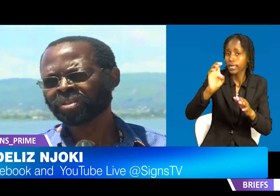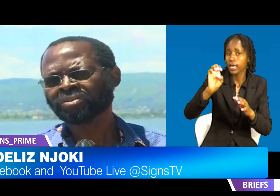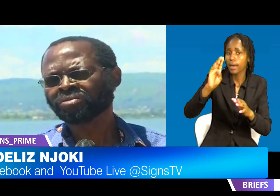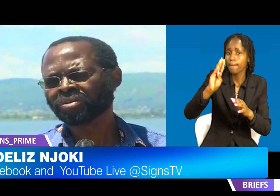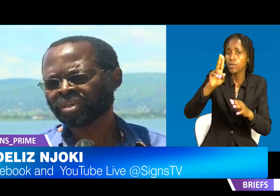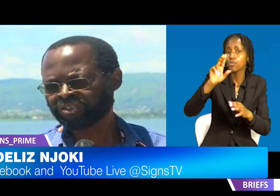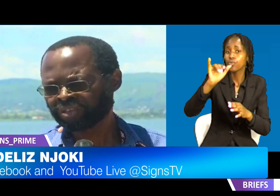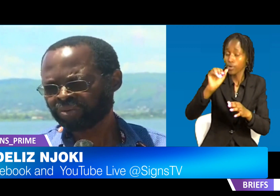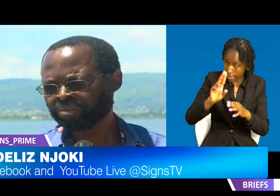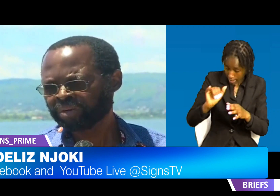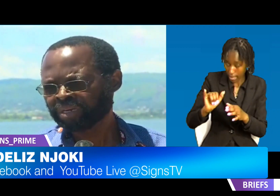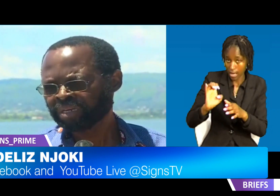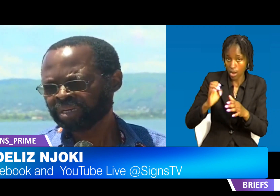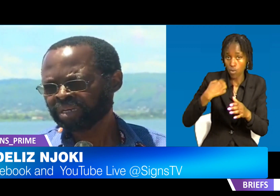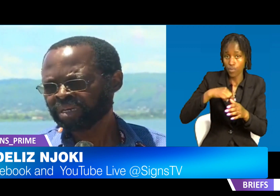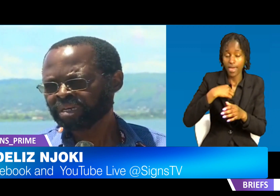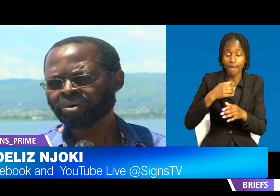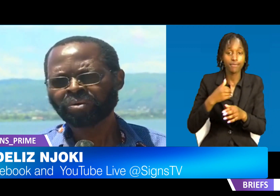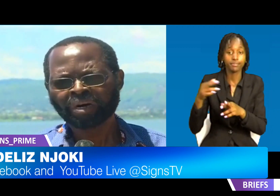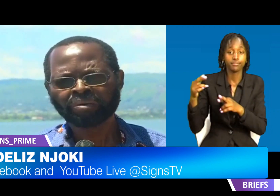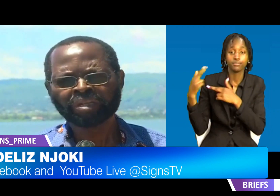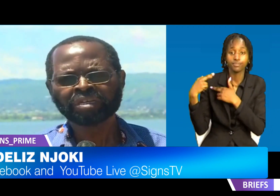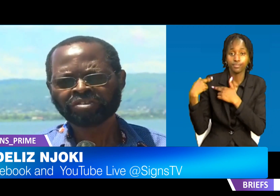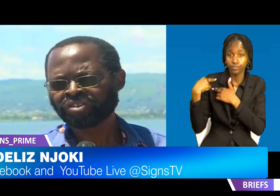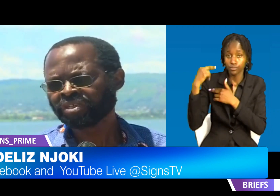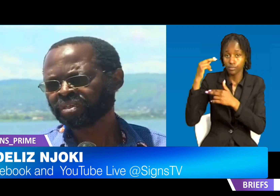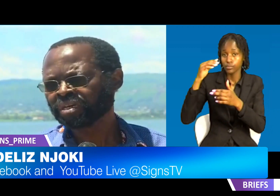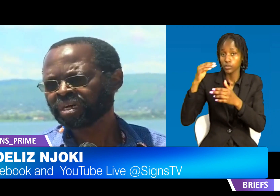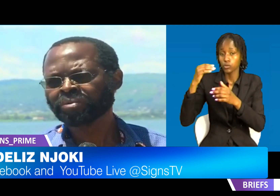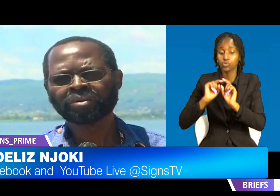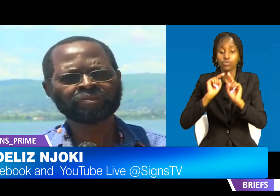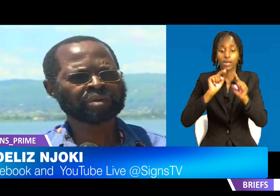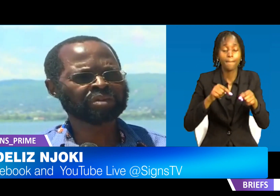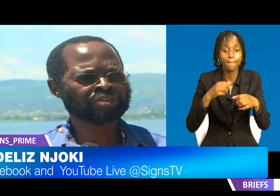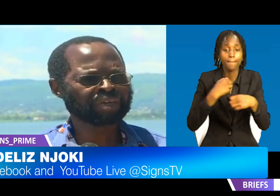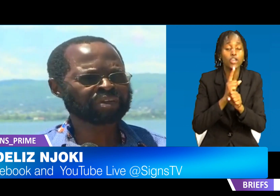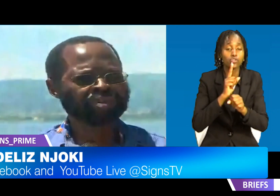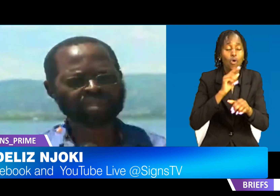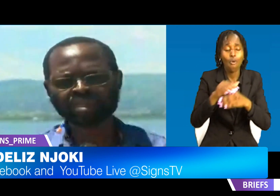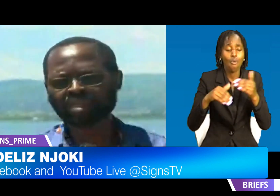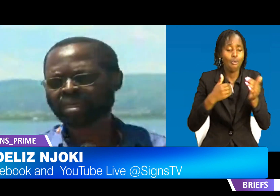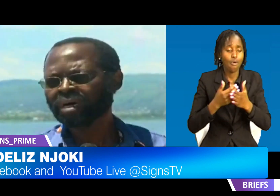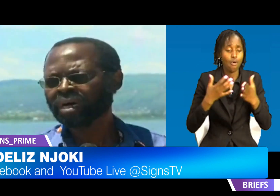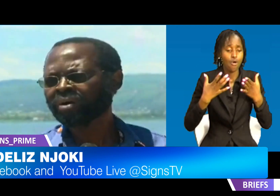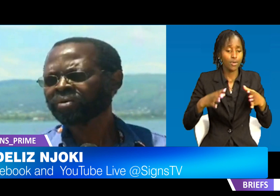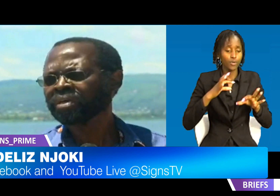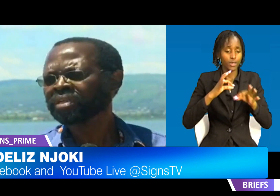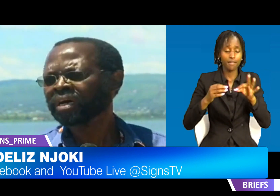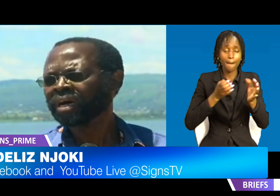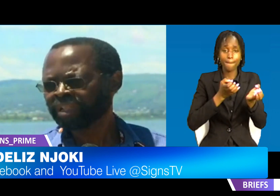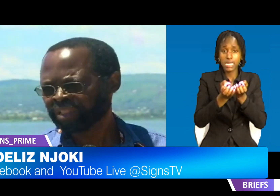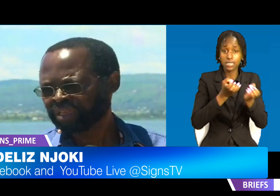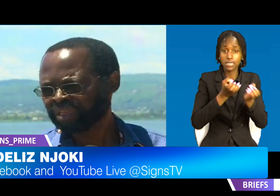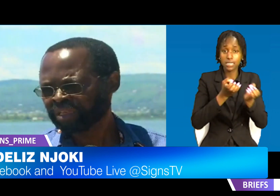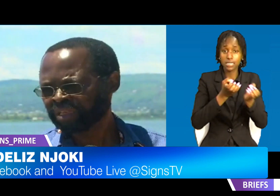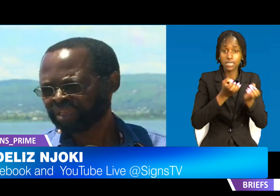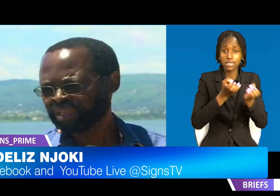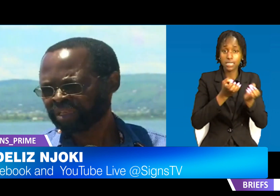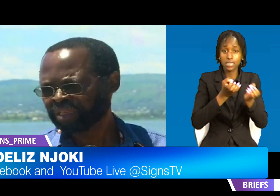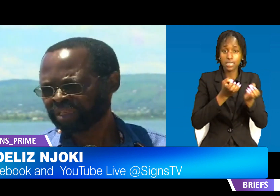letu kuhakikisha kwamba wananchi kama wanafanya biashara nini awe na ardhi,